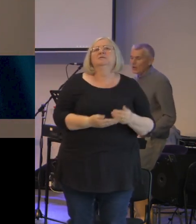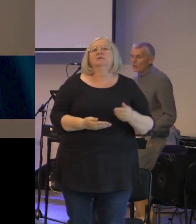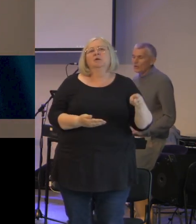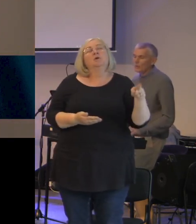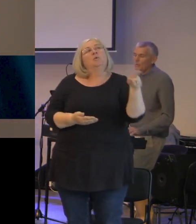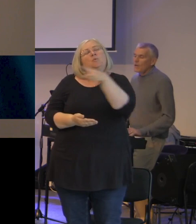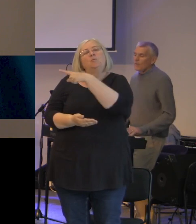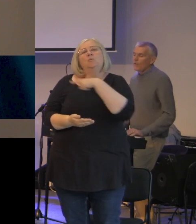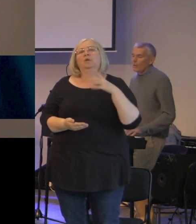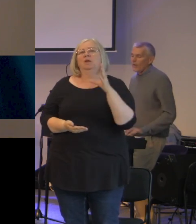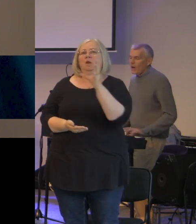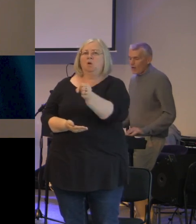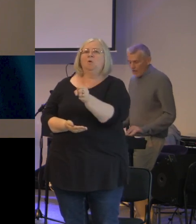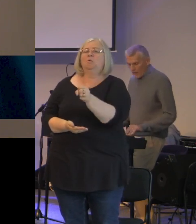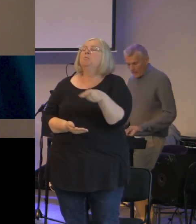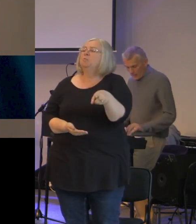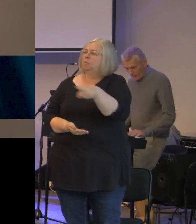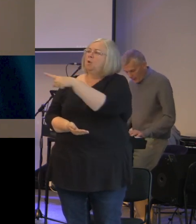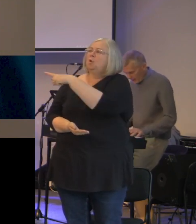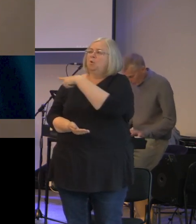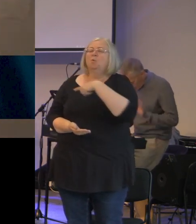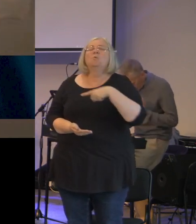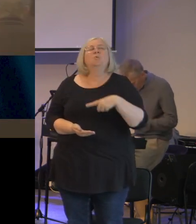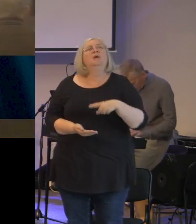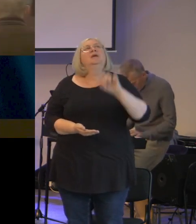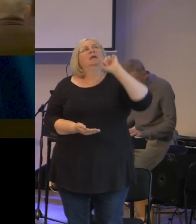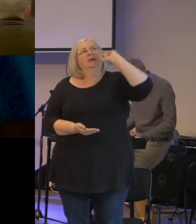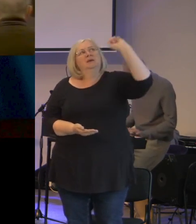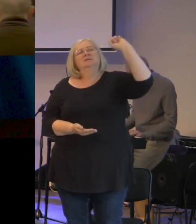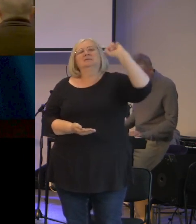this hope, for we are his